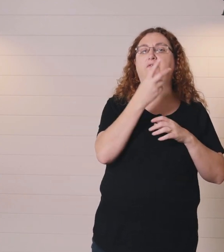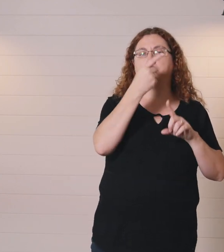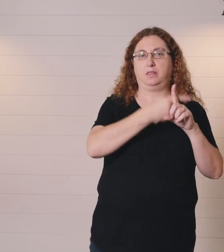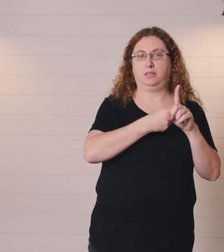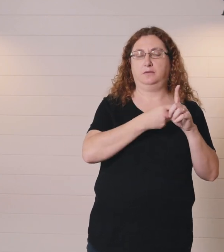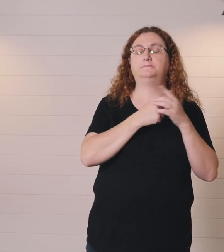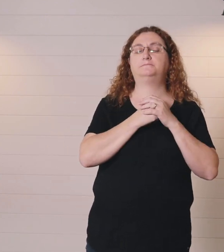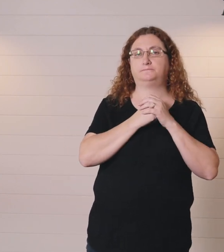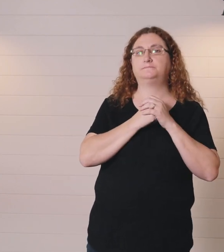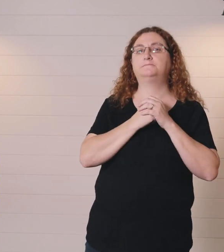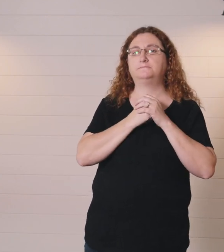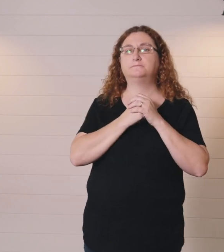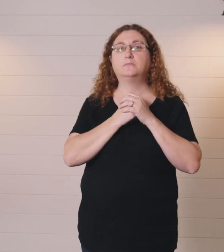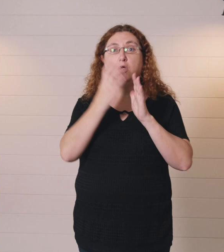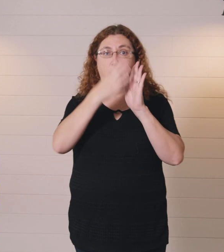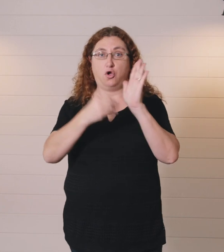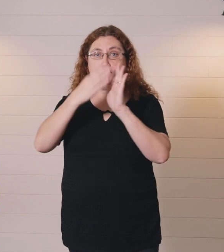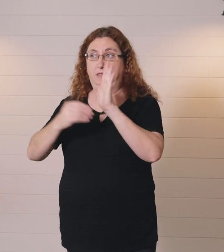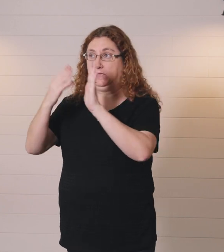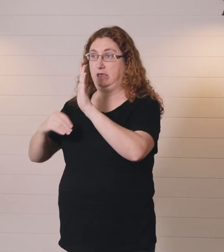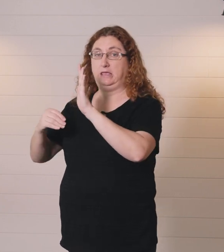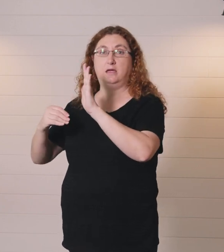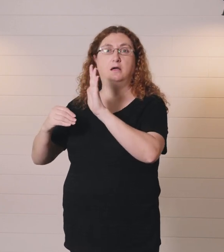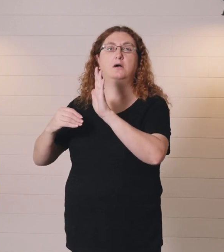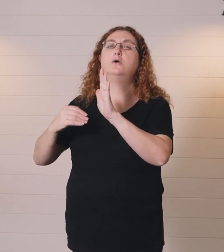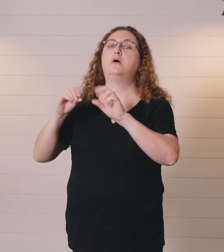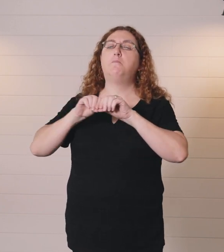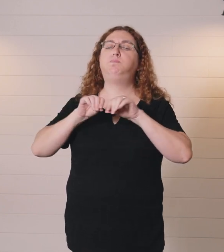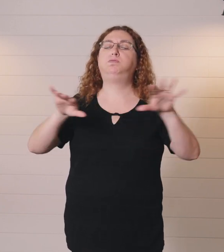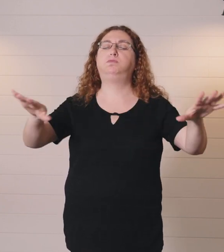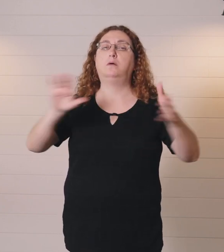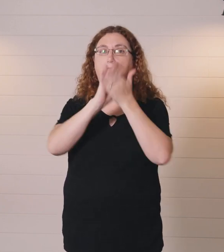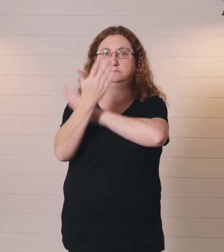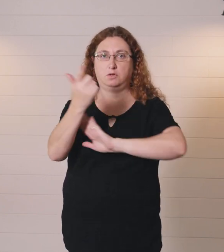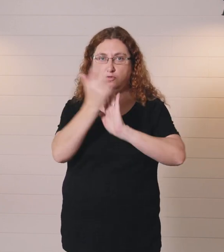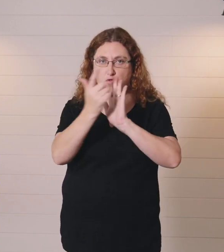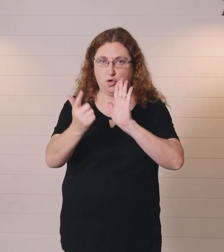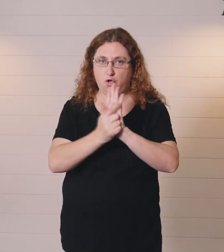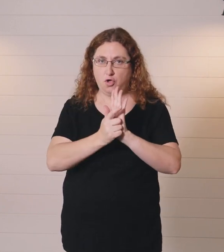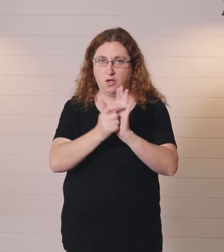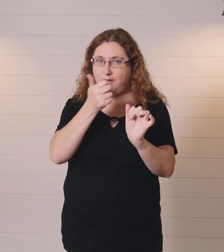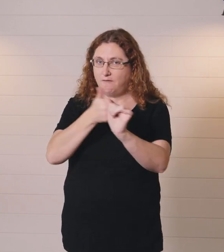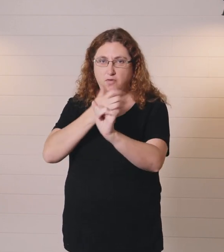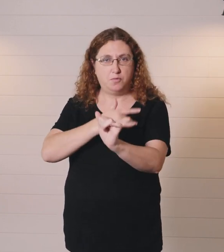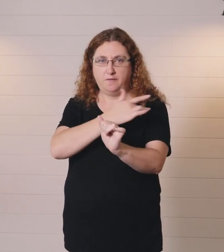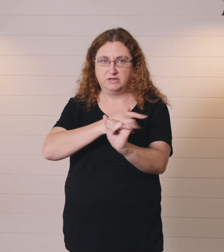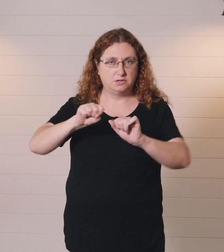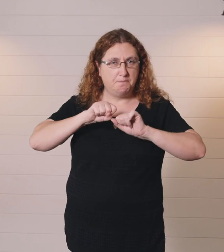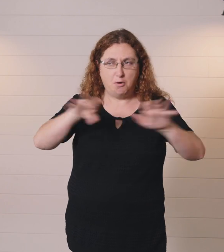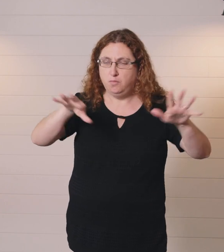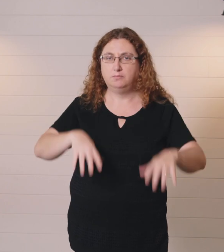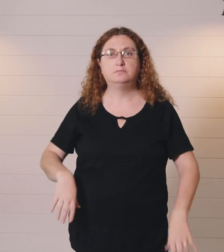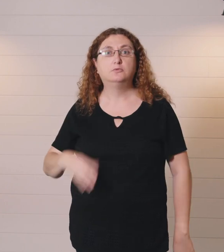A copy of the text of the edict was to be issued as law in every province and made known to the peoples of every nationality so that